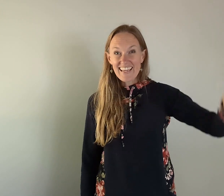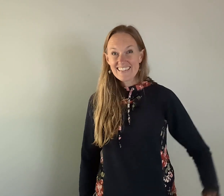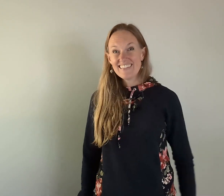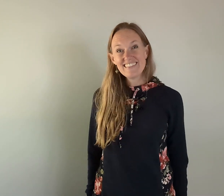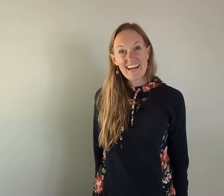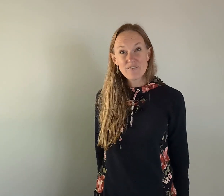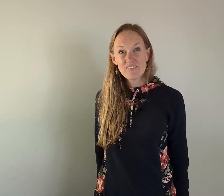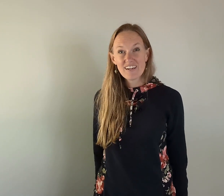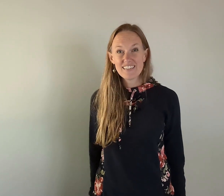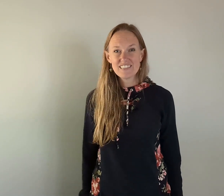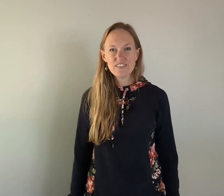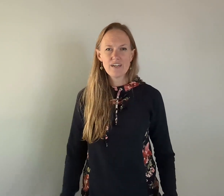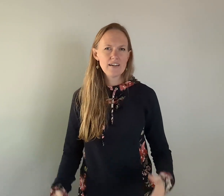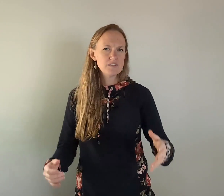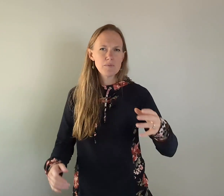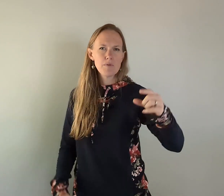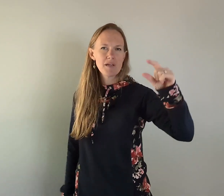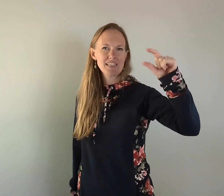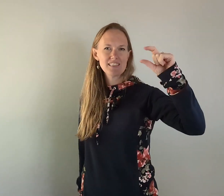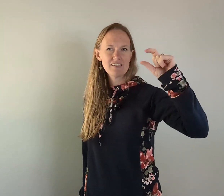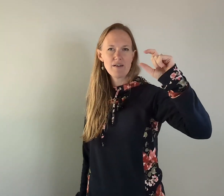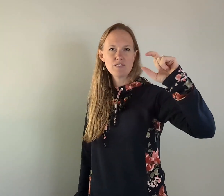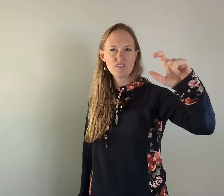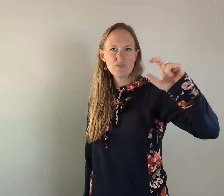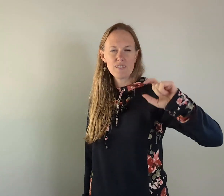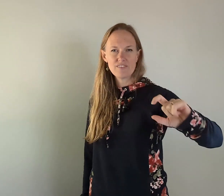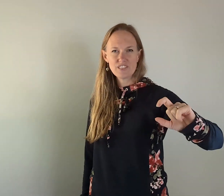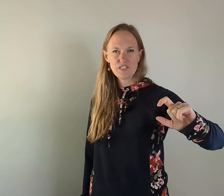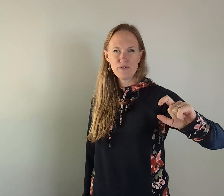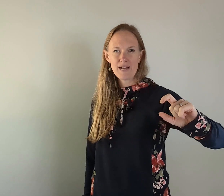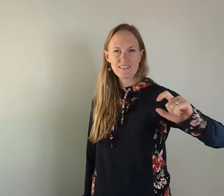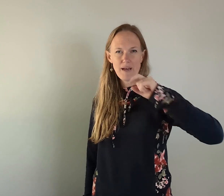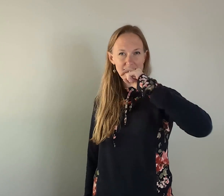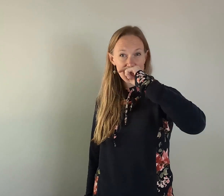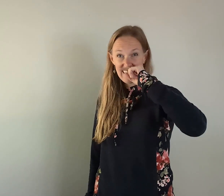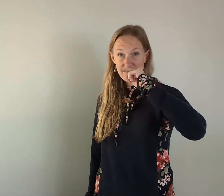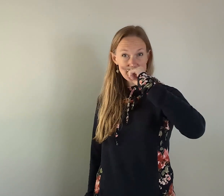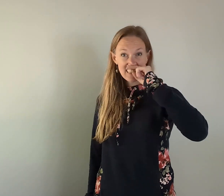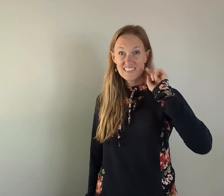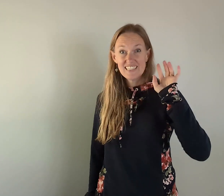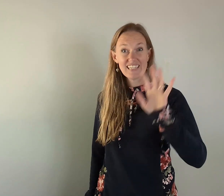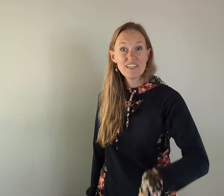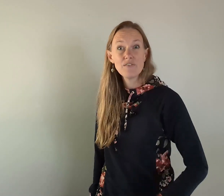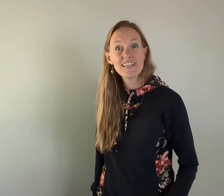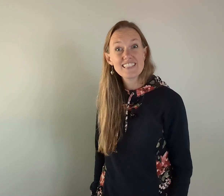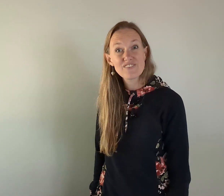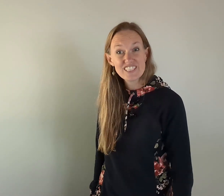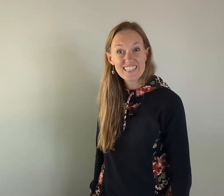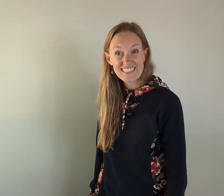Okay? And now moving on to, I don't know, some people might consider that was verse 1 and verse 2 back to back. So I'm just going to say, taking you to the next verse